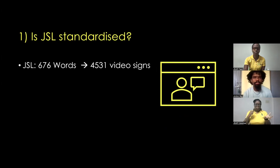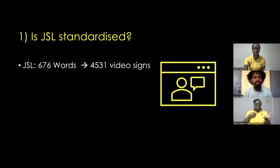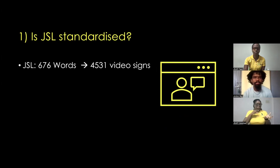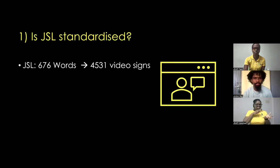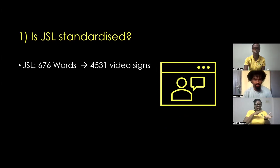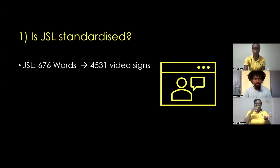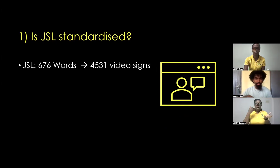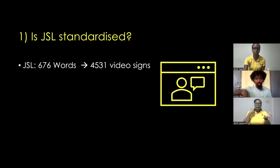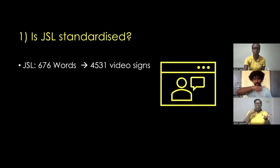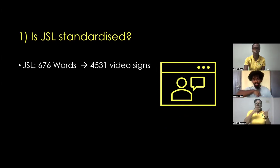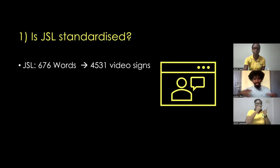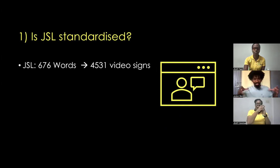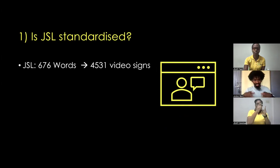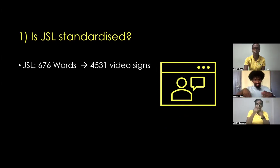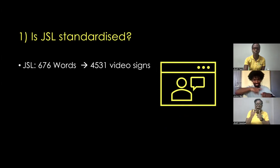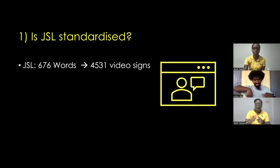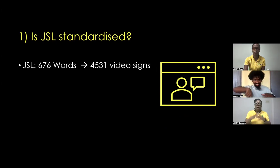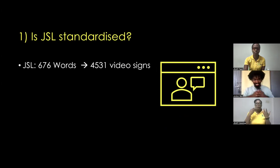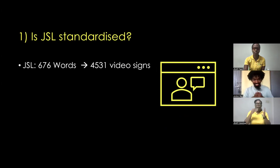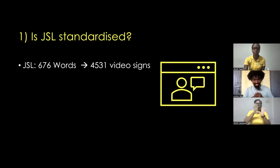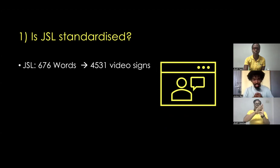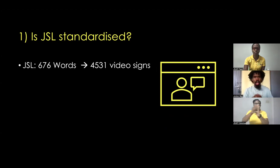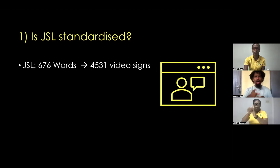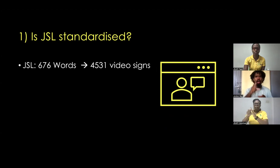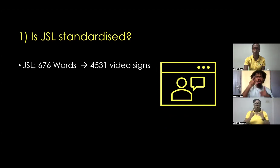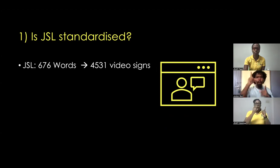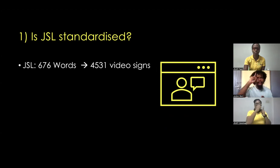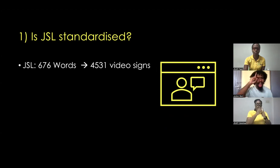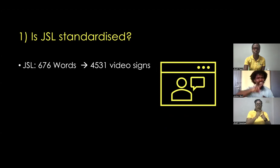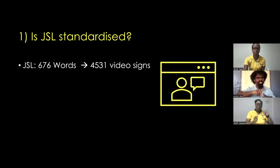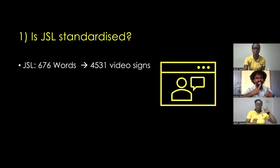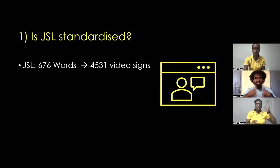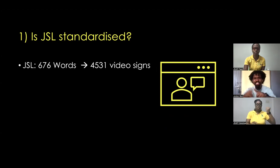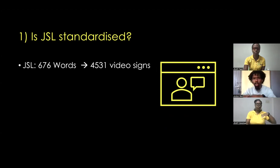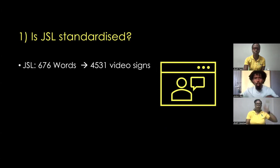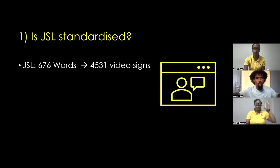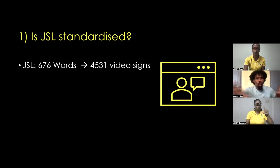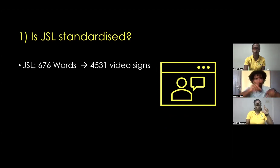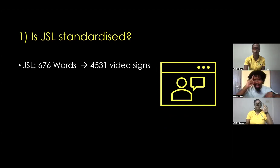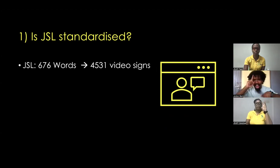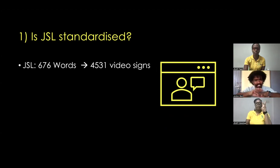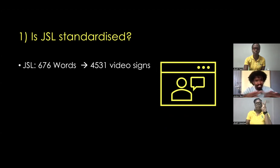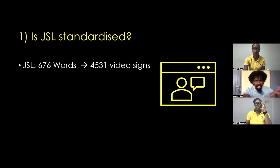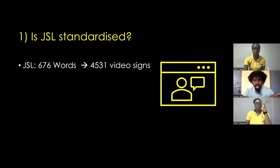we have all this information and we have vocabularies, we have videos, words in JSL,